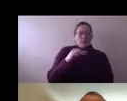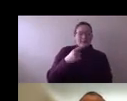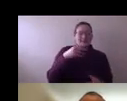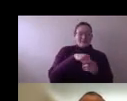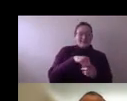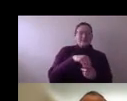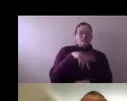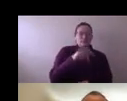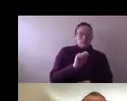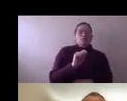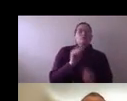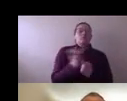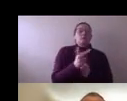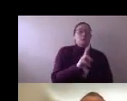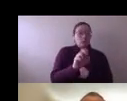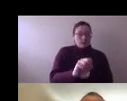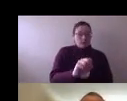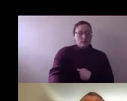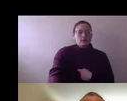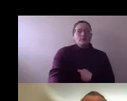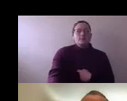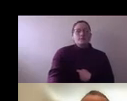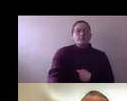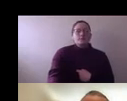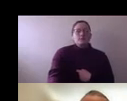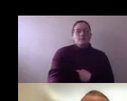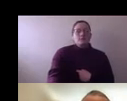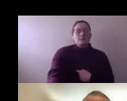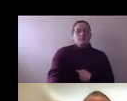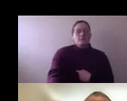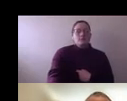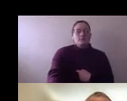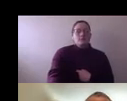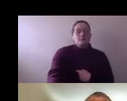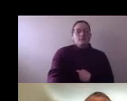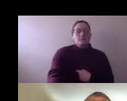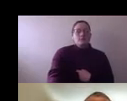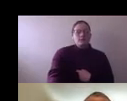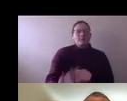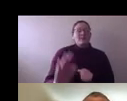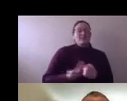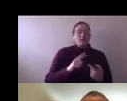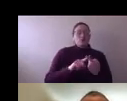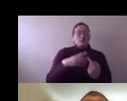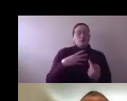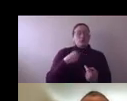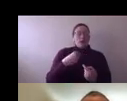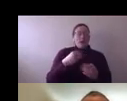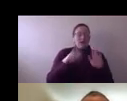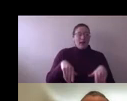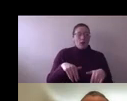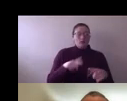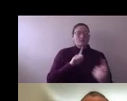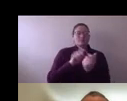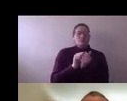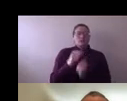to the US, he was invited to the White House to meet with President George